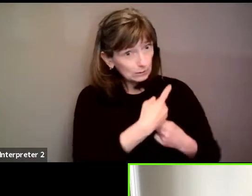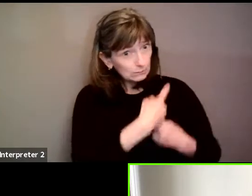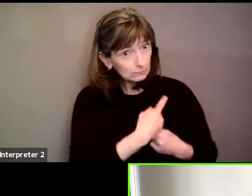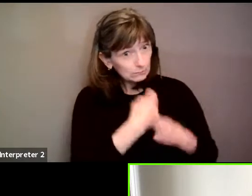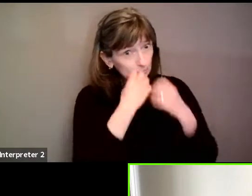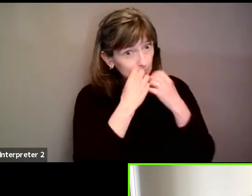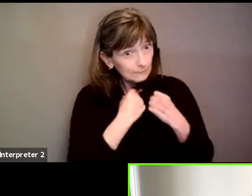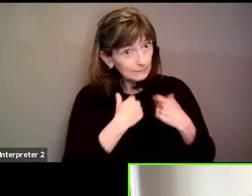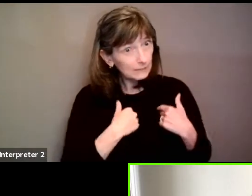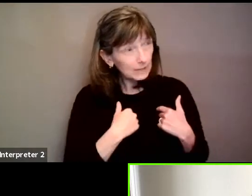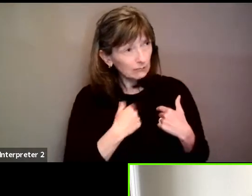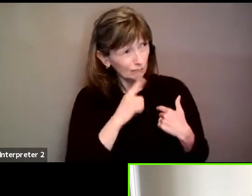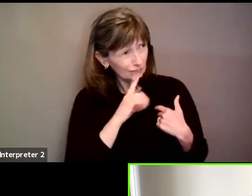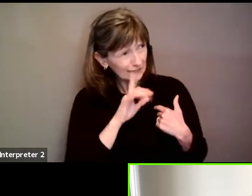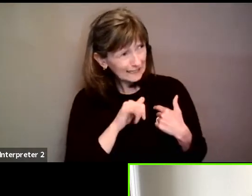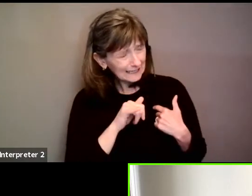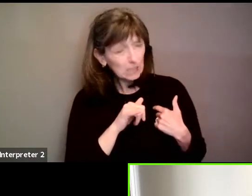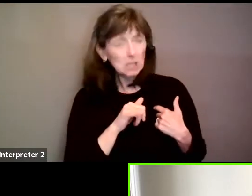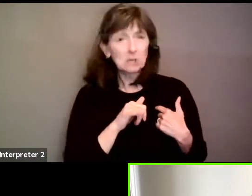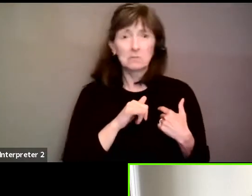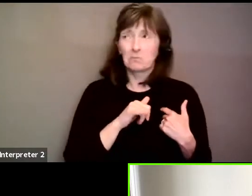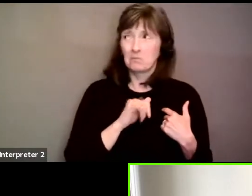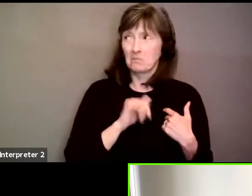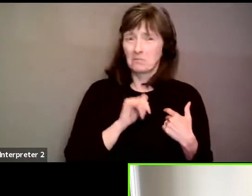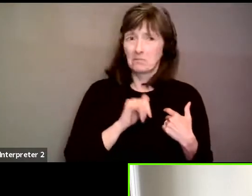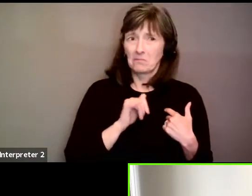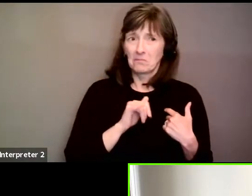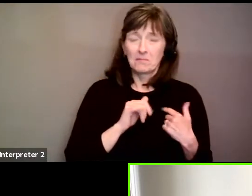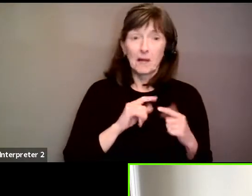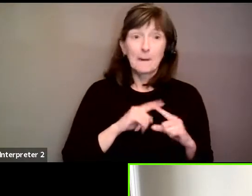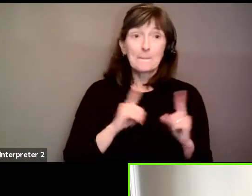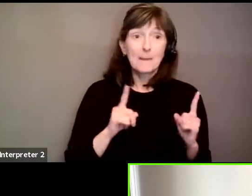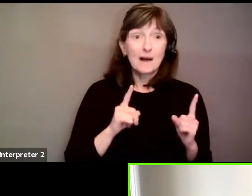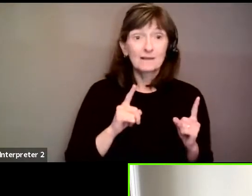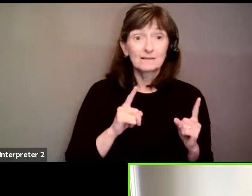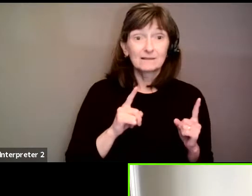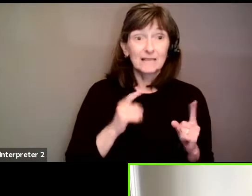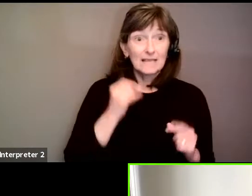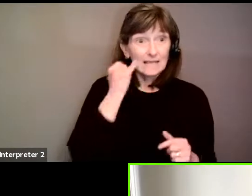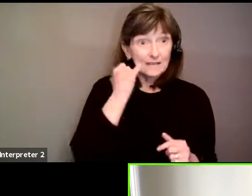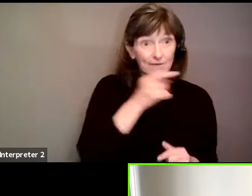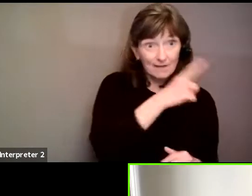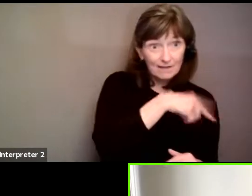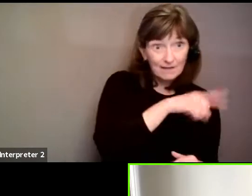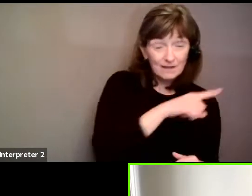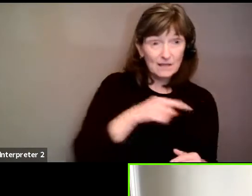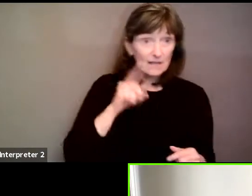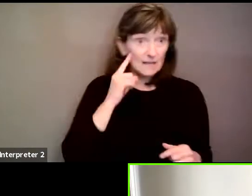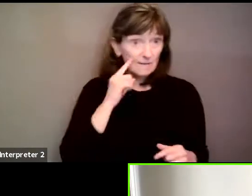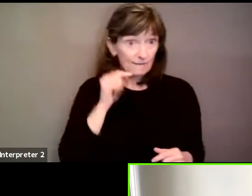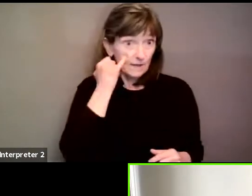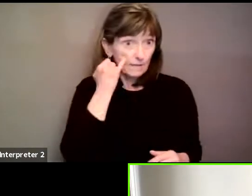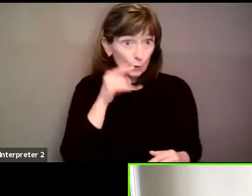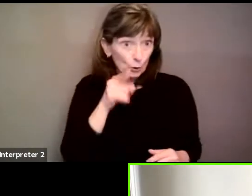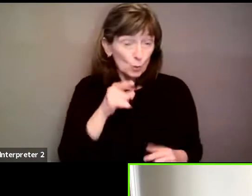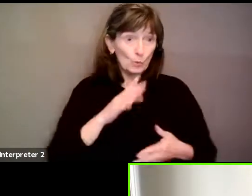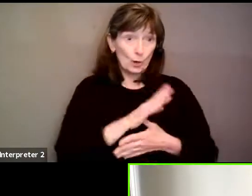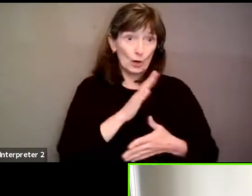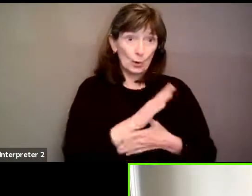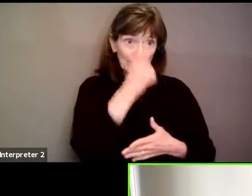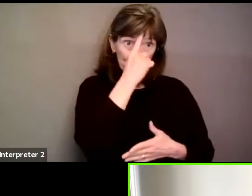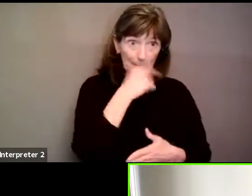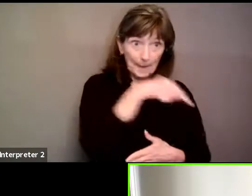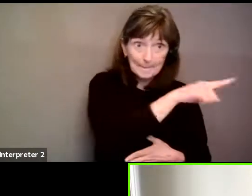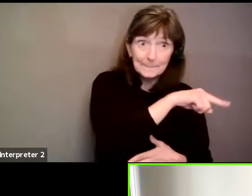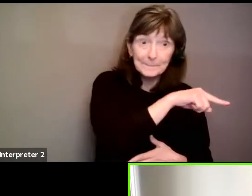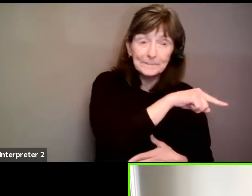And yeah, I would just recommend to prioritize the people that prioritize you, and to just, yeah,